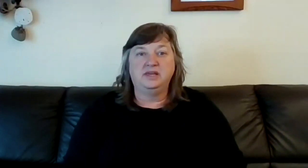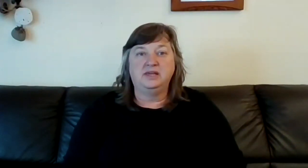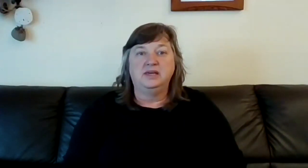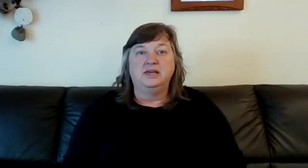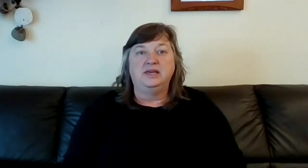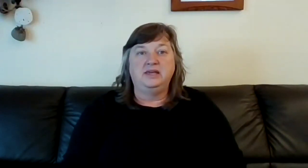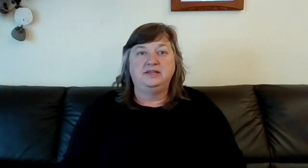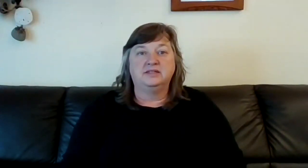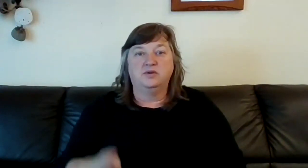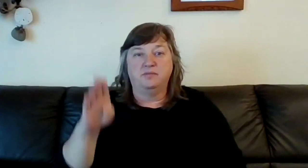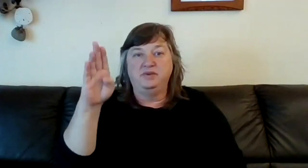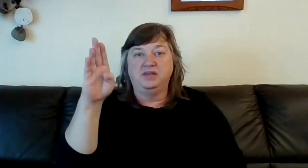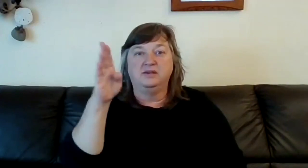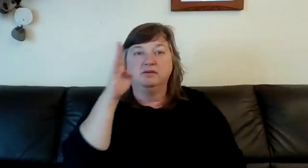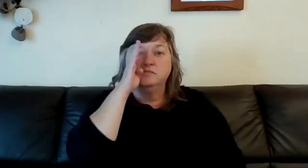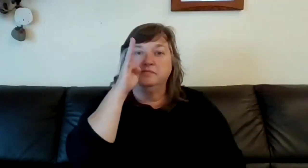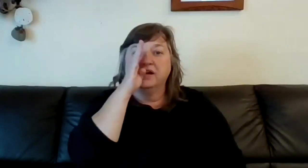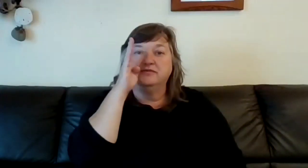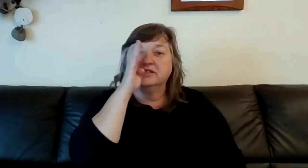be eat with a B, breakfast.